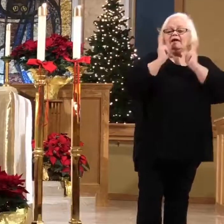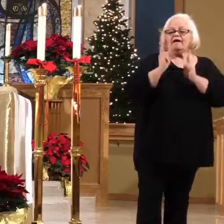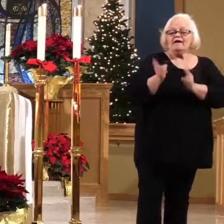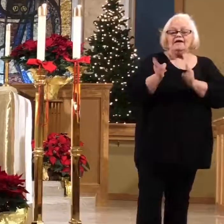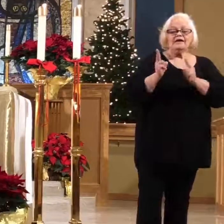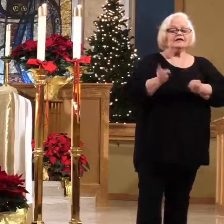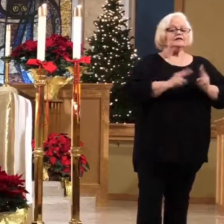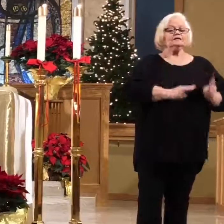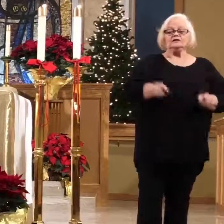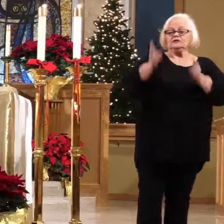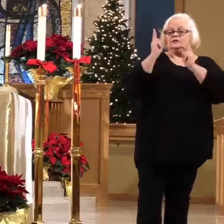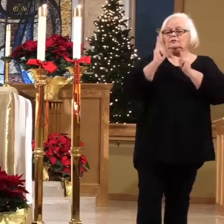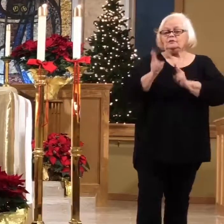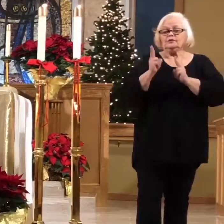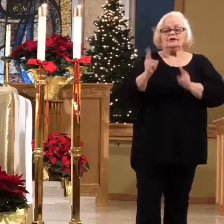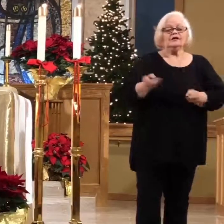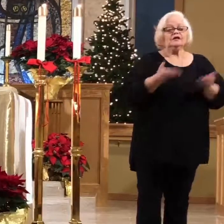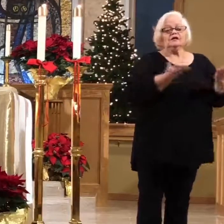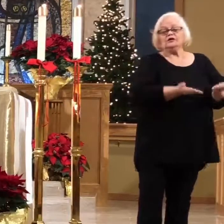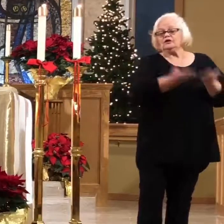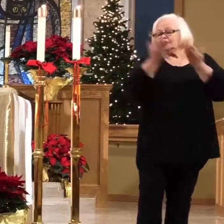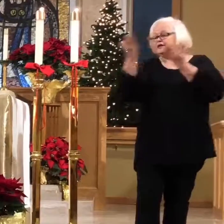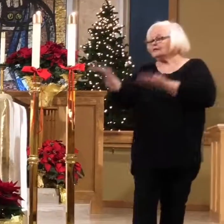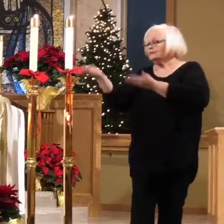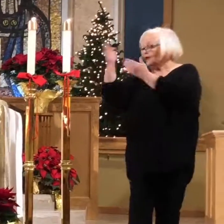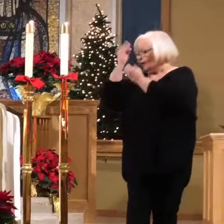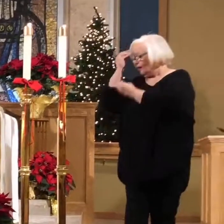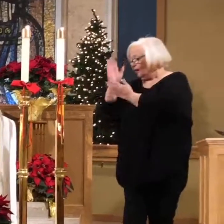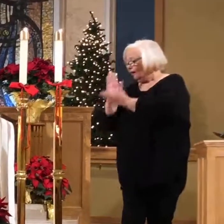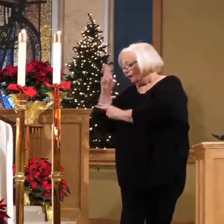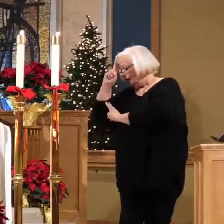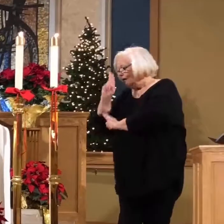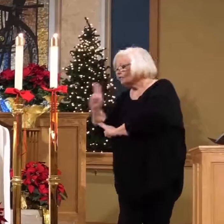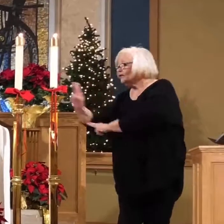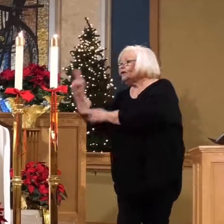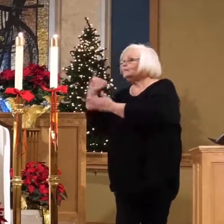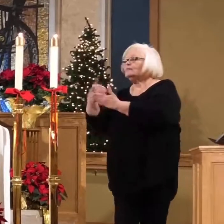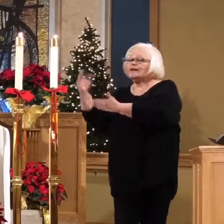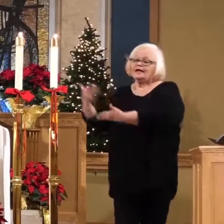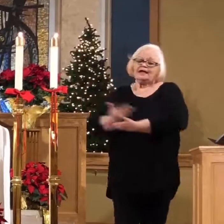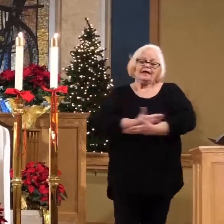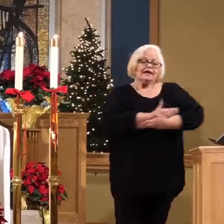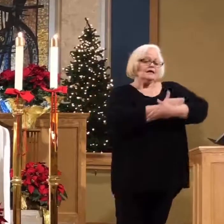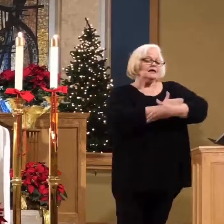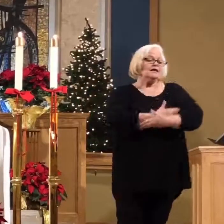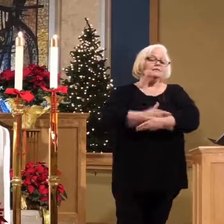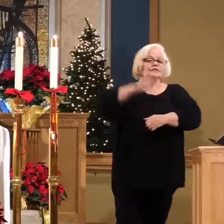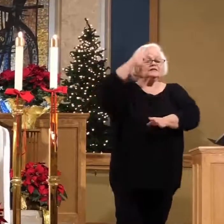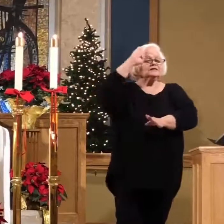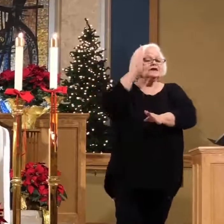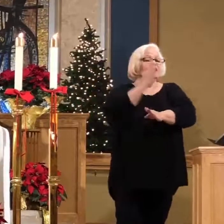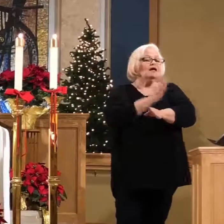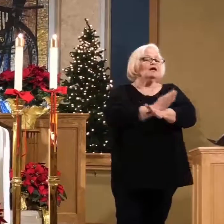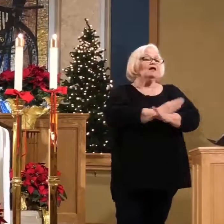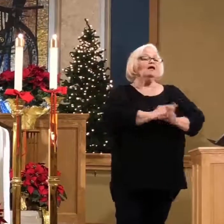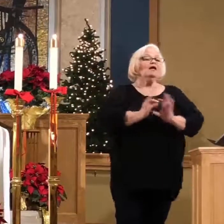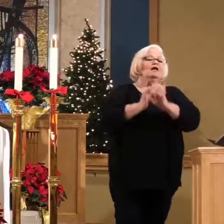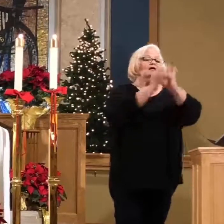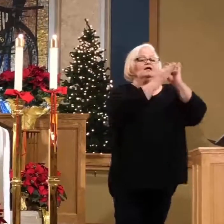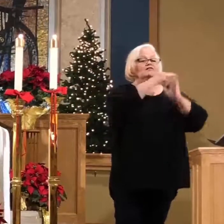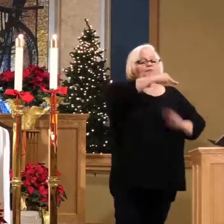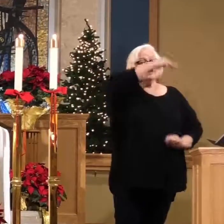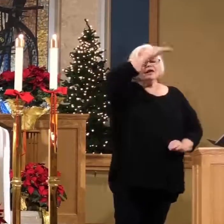Haste, haste to bring him, Lord, the babe, the